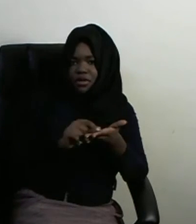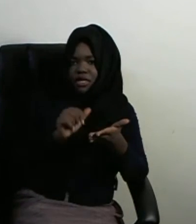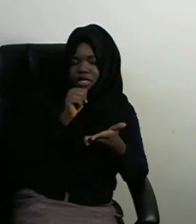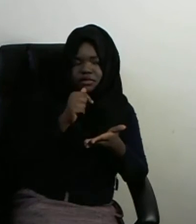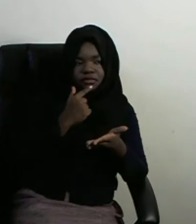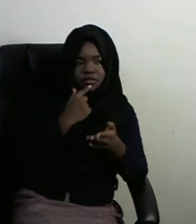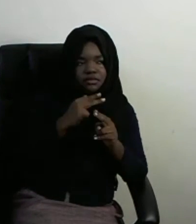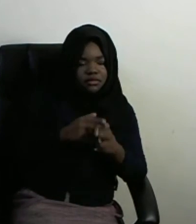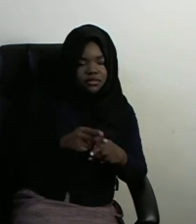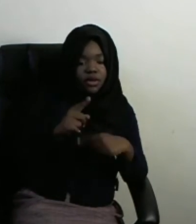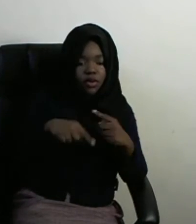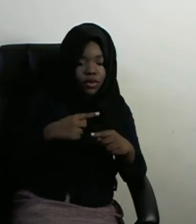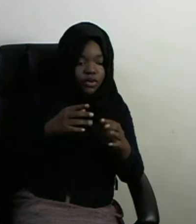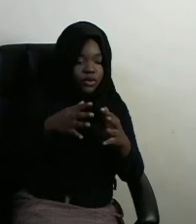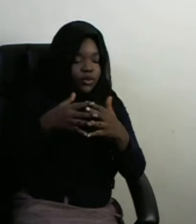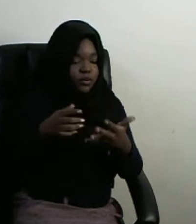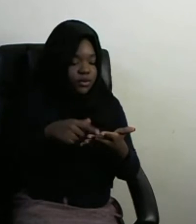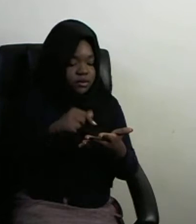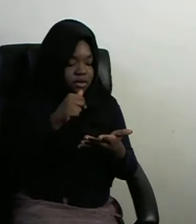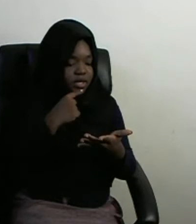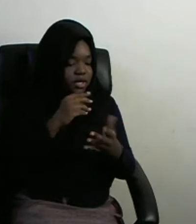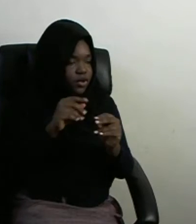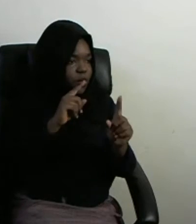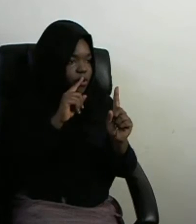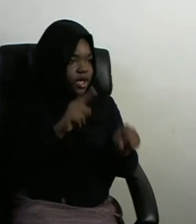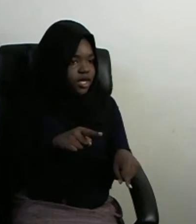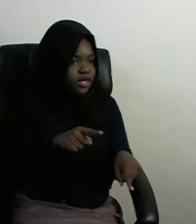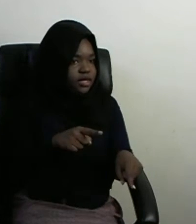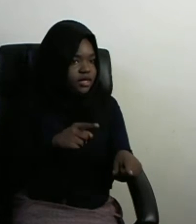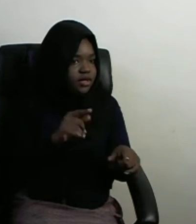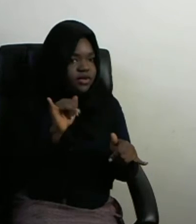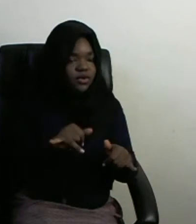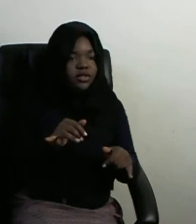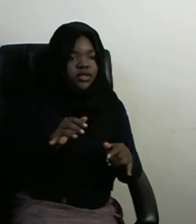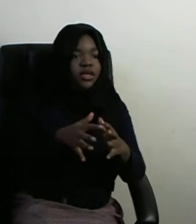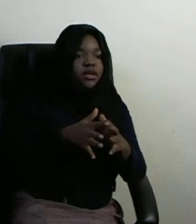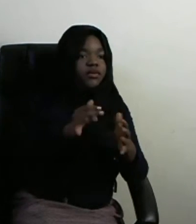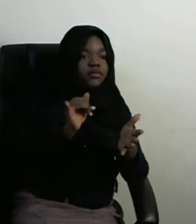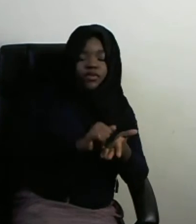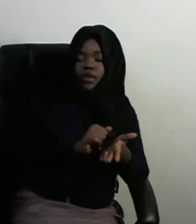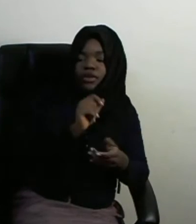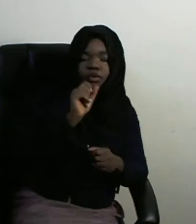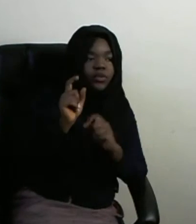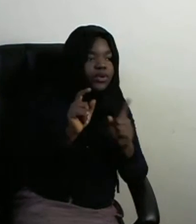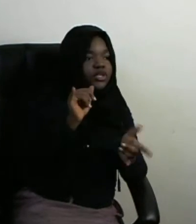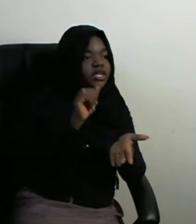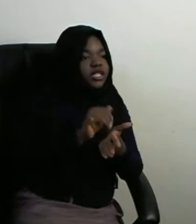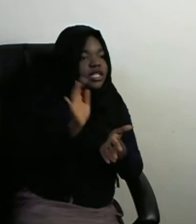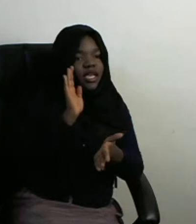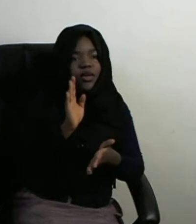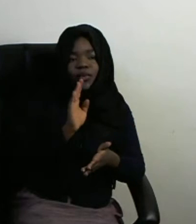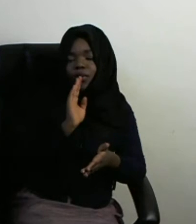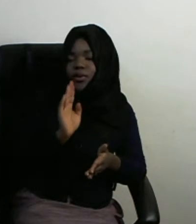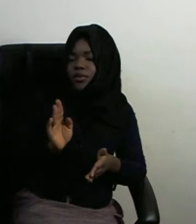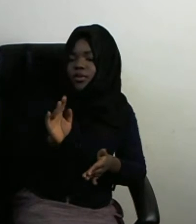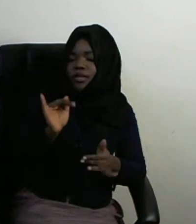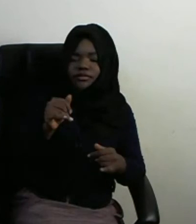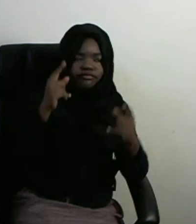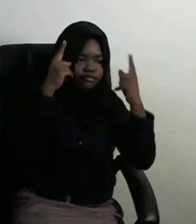And when the Quran does not mention, any answer you provide to the question the ayah raises is going to be in the area